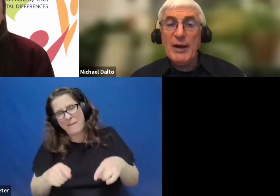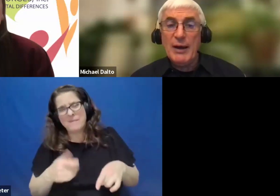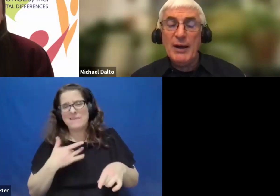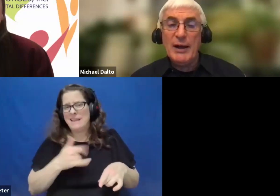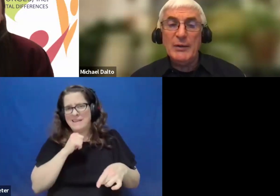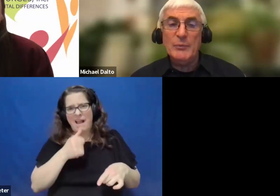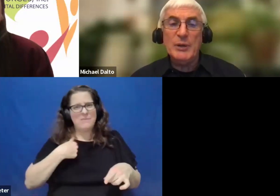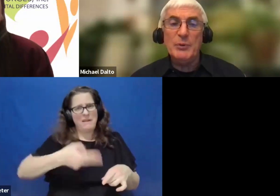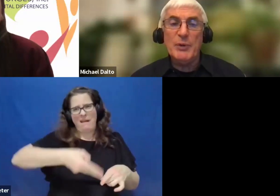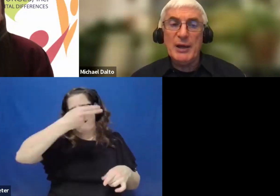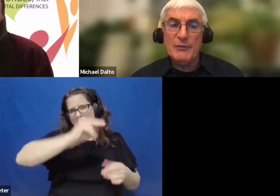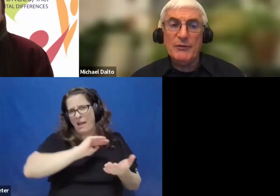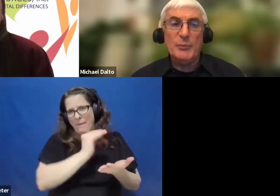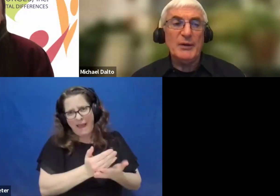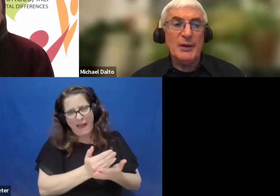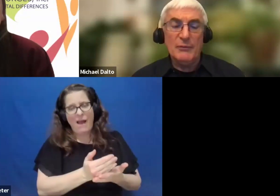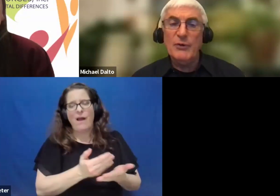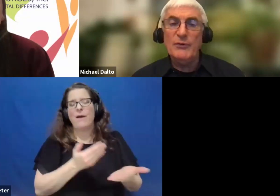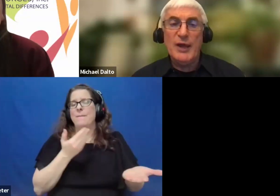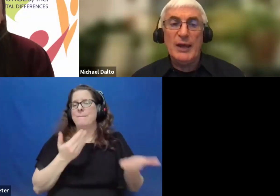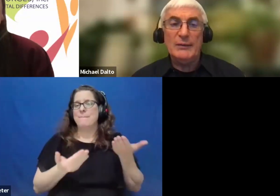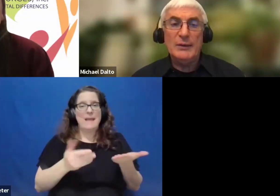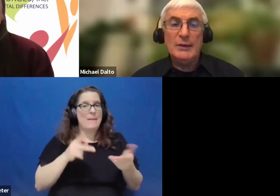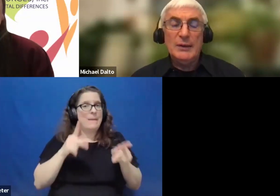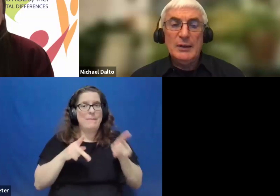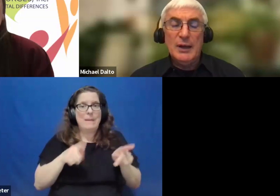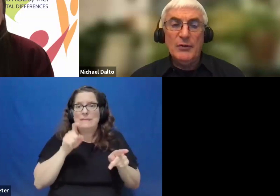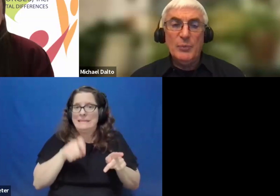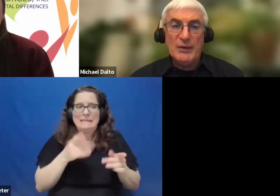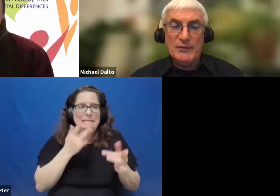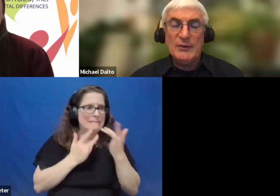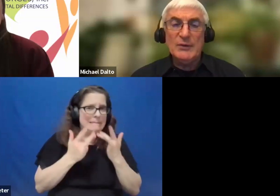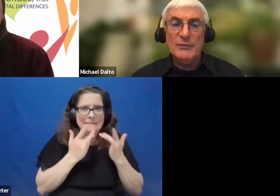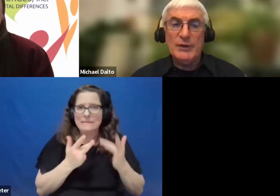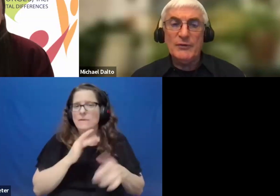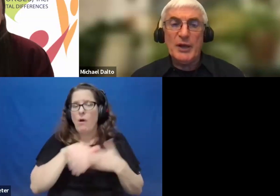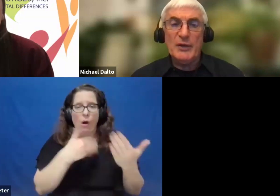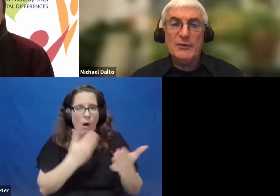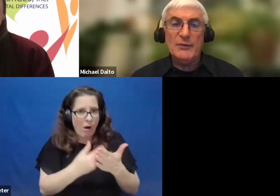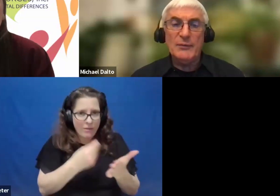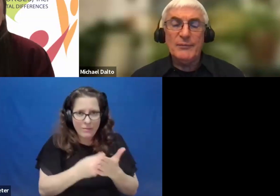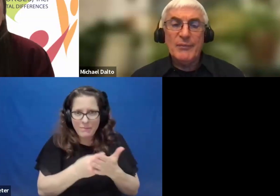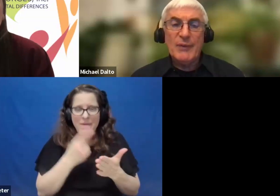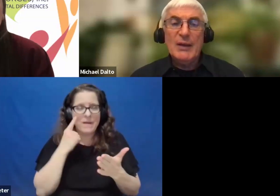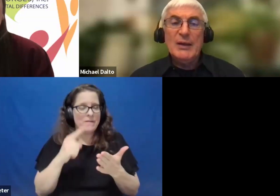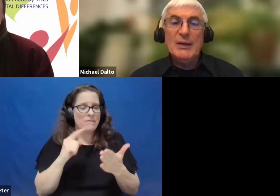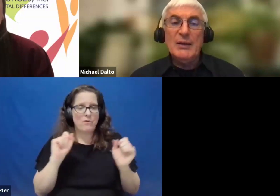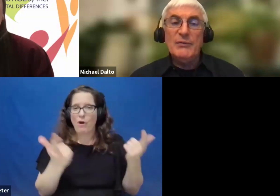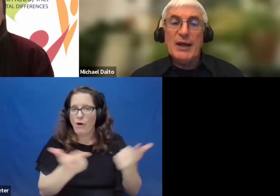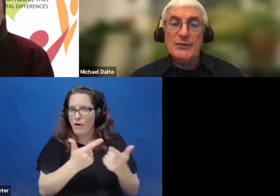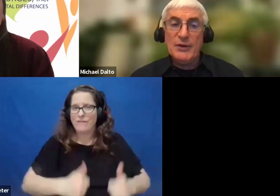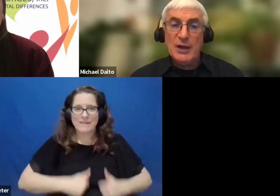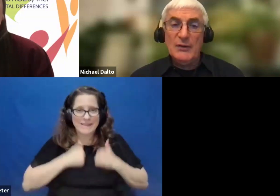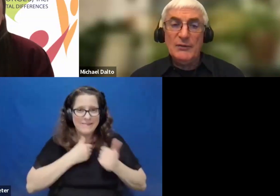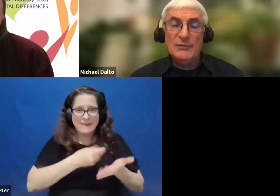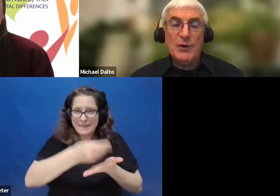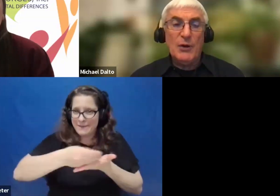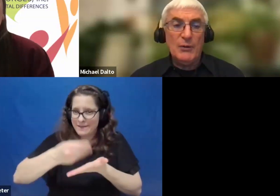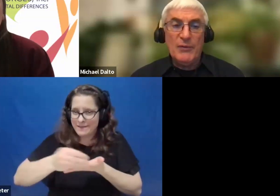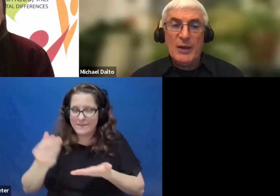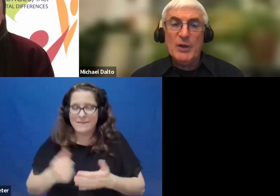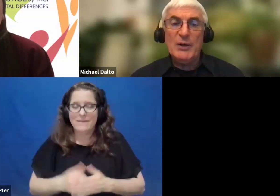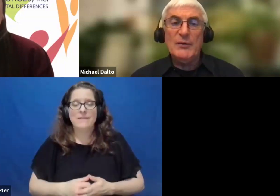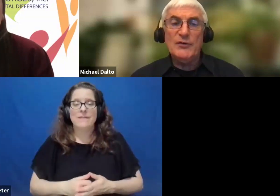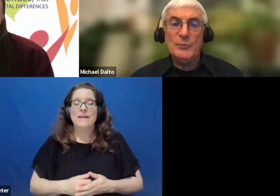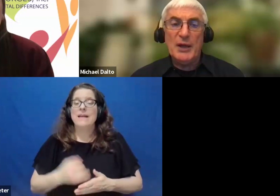all that high and people may have to spend every cent on their basic living expenses. If that's the case, if